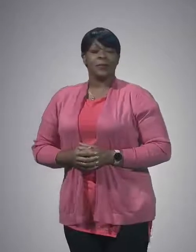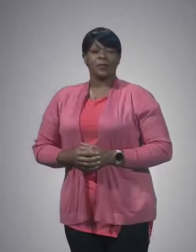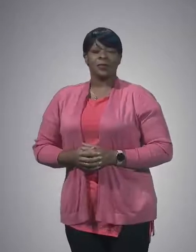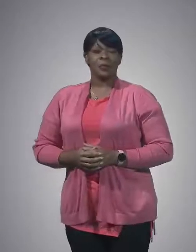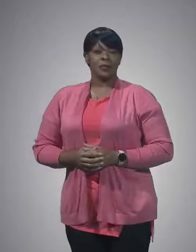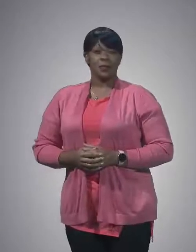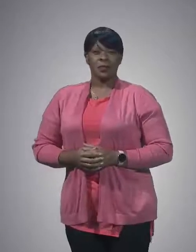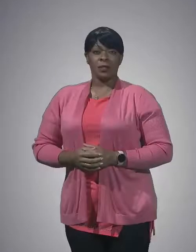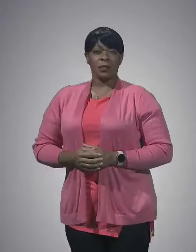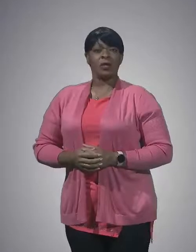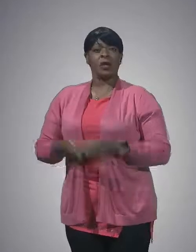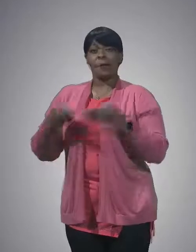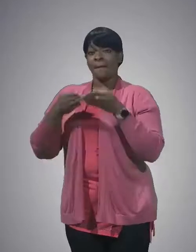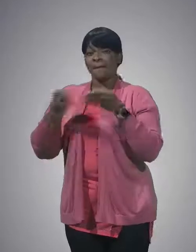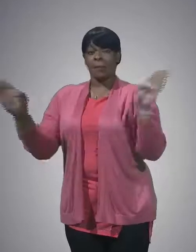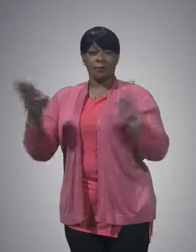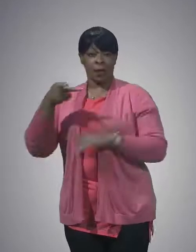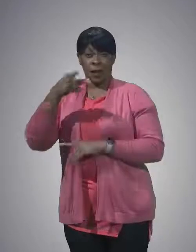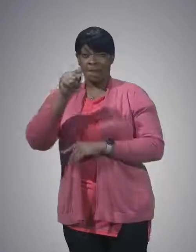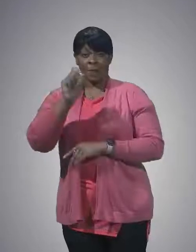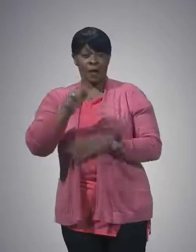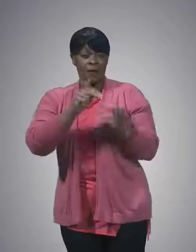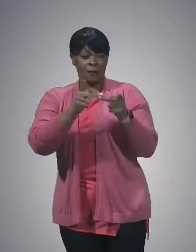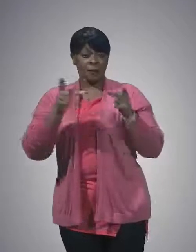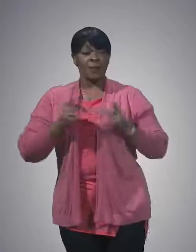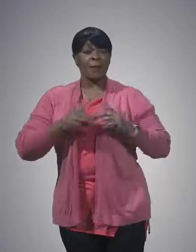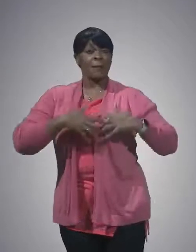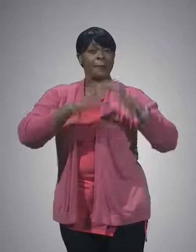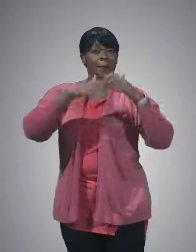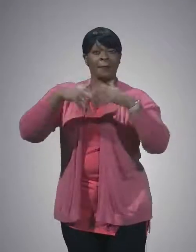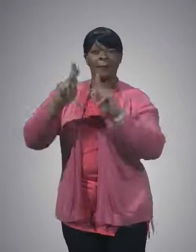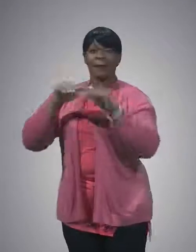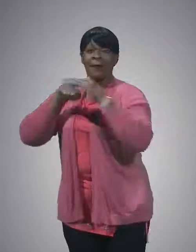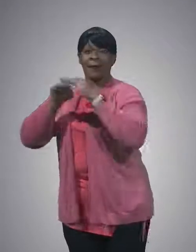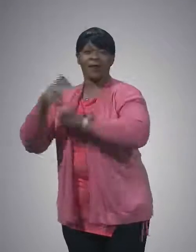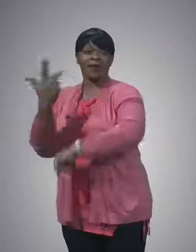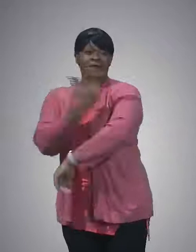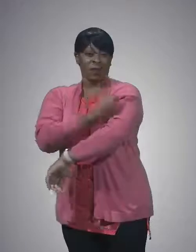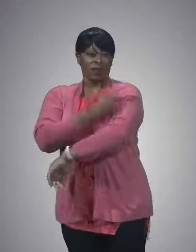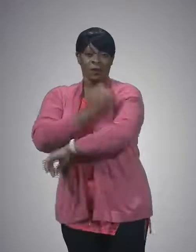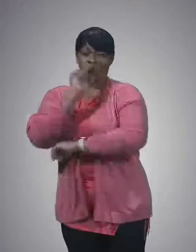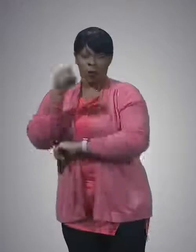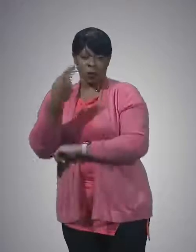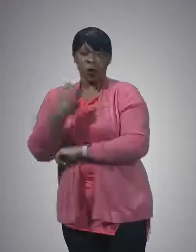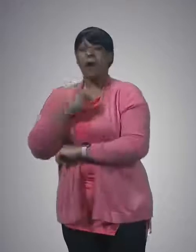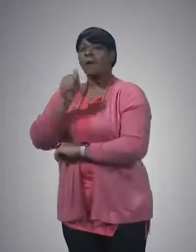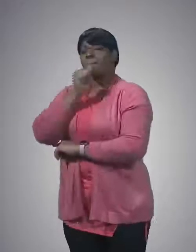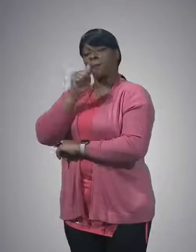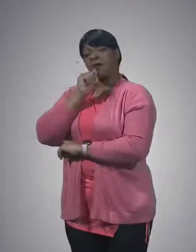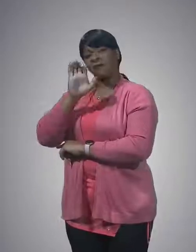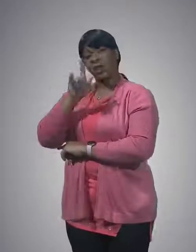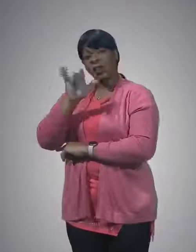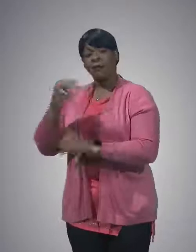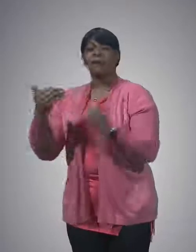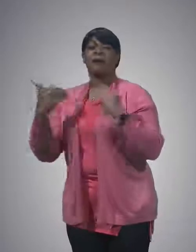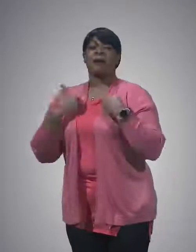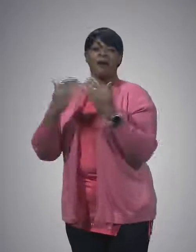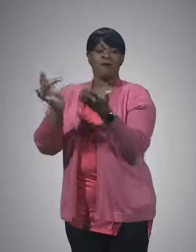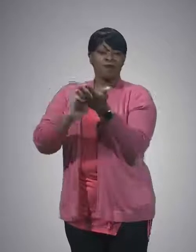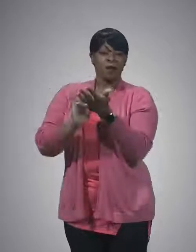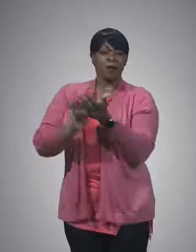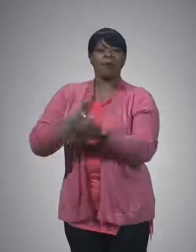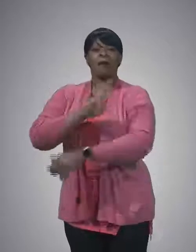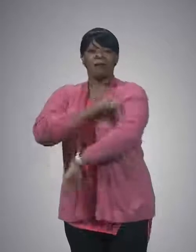It's not just through our public pods or at places where people can access vaccinations at the private clinics, the pharmacies,